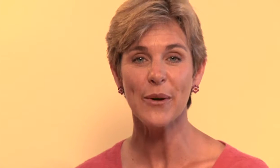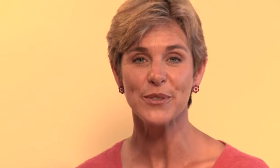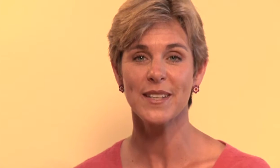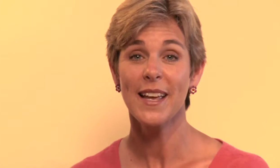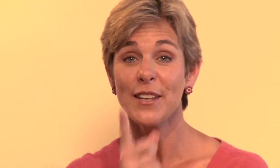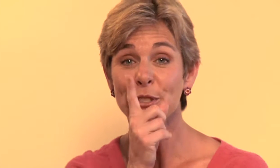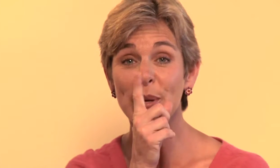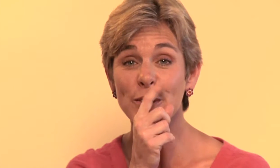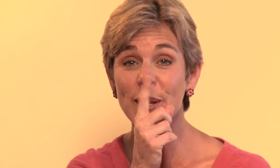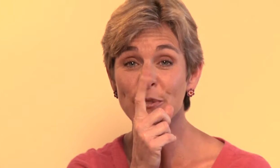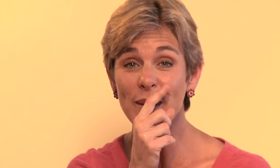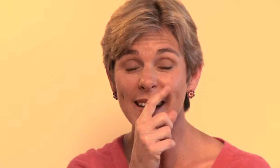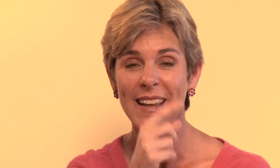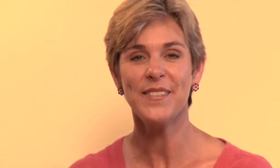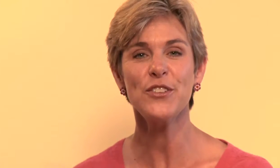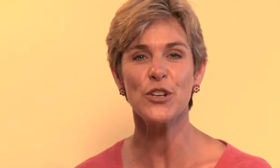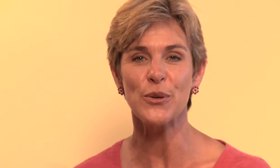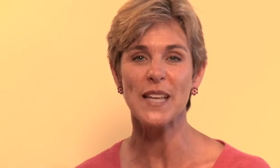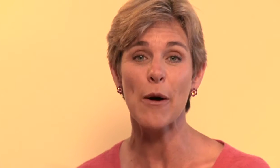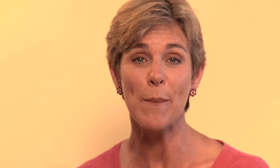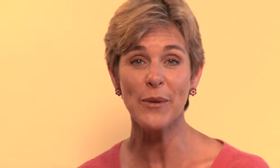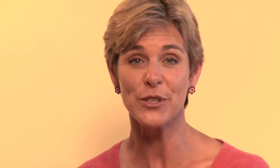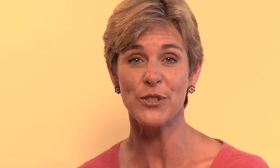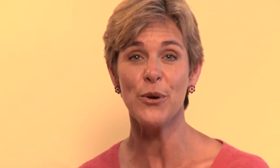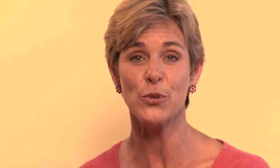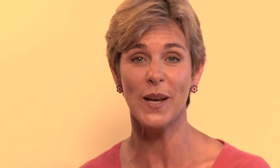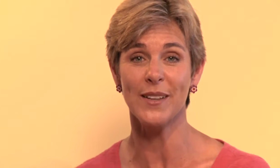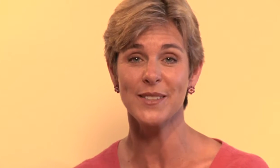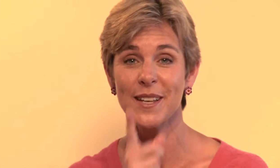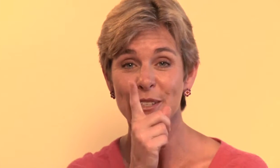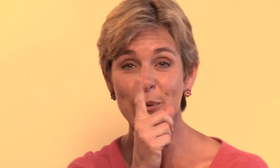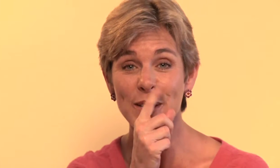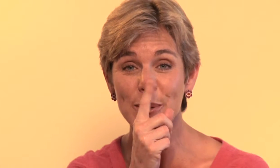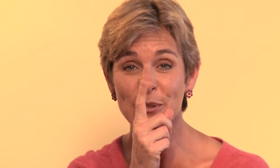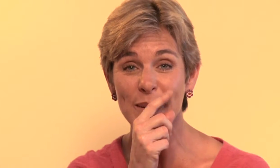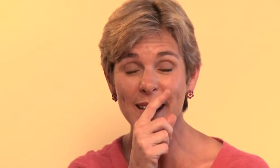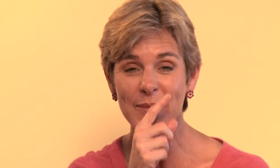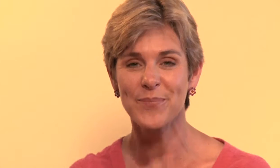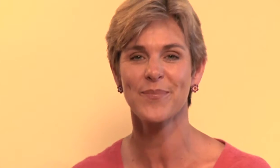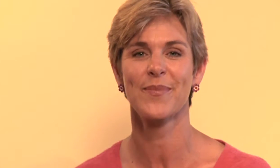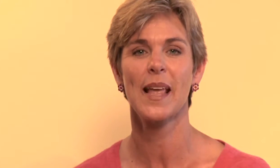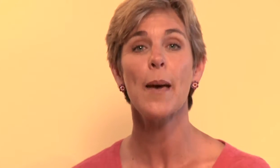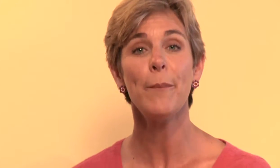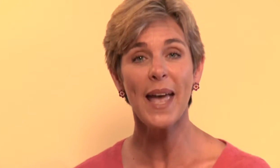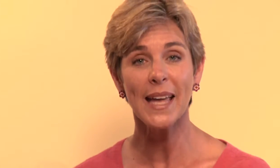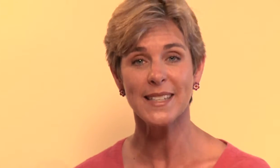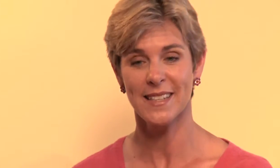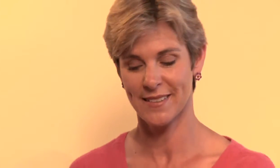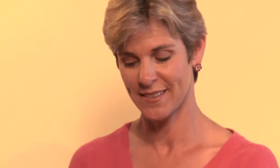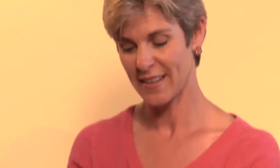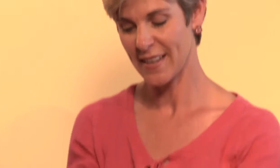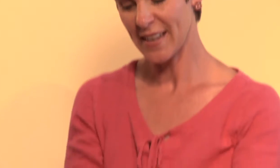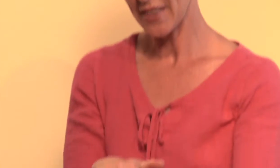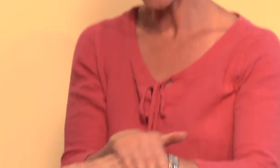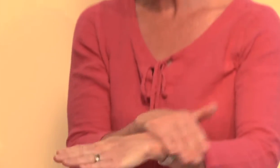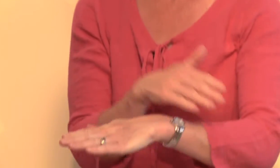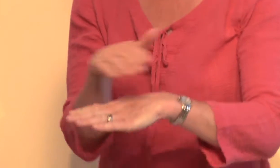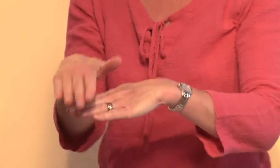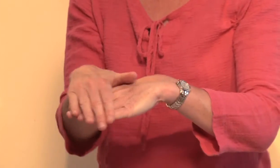Mouse. Squeak, squeak, squeak. This shows how a mouse's nose wiggles. Squeak, squeak, squeak. Pet. This also is the